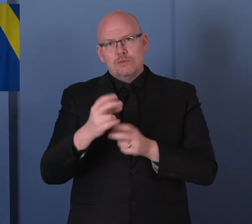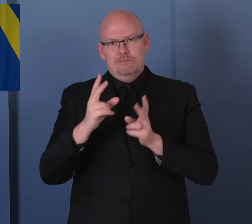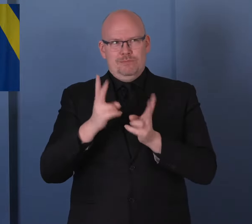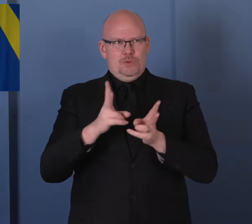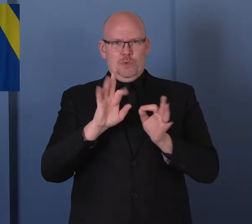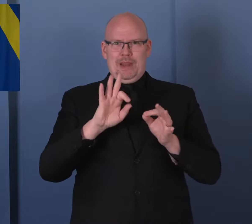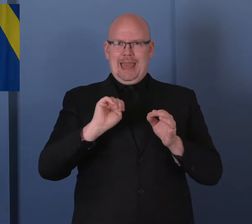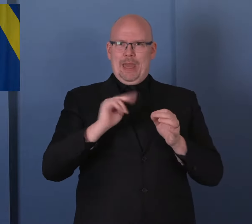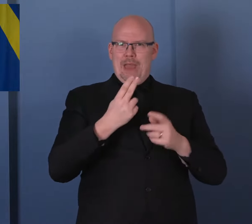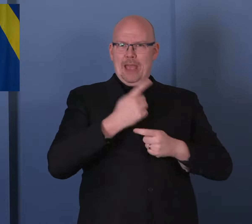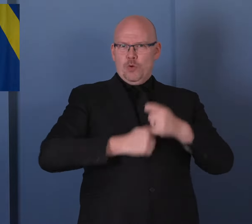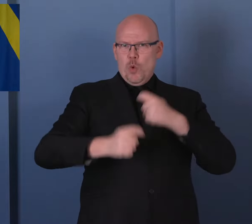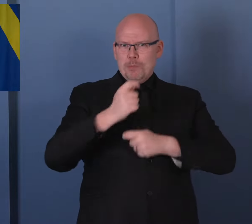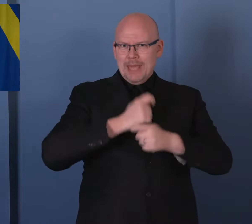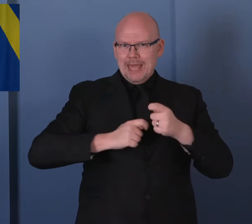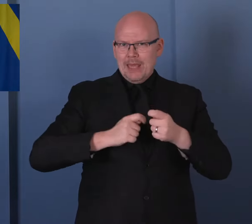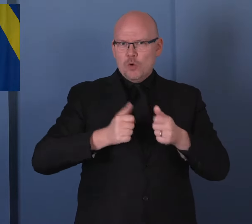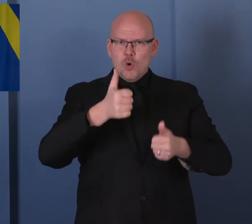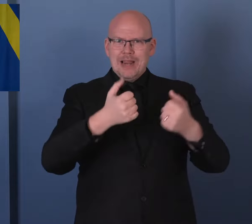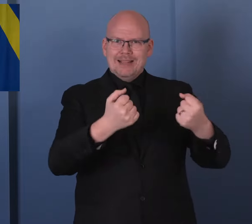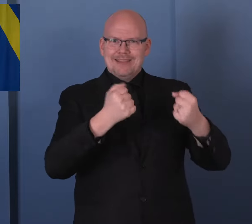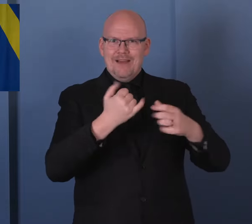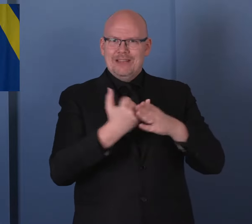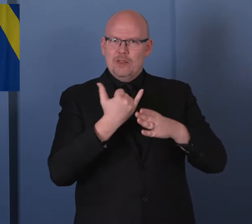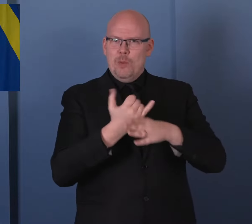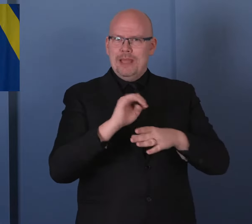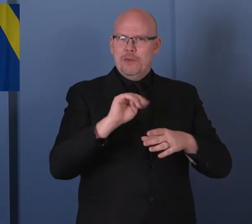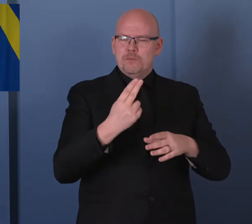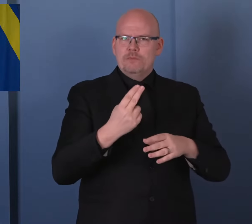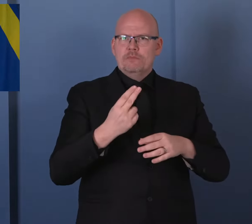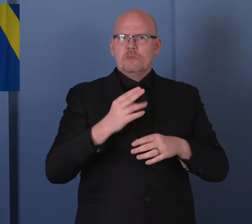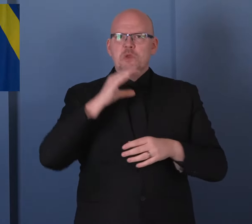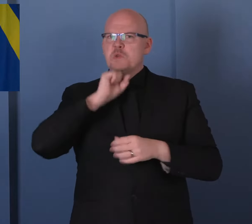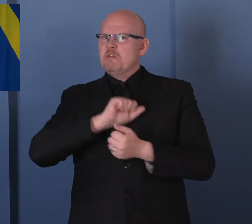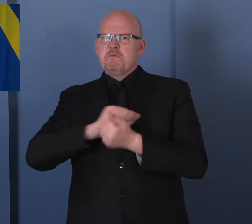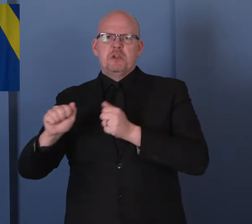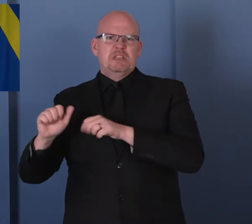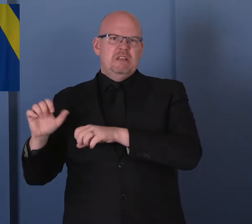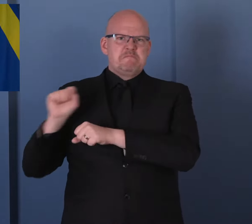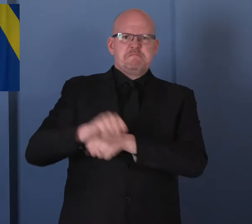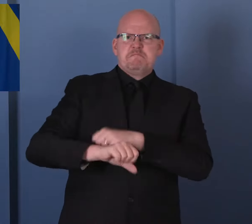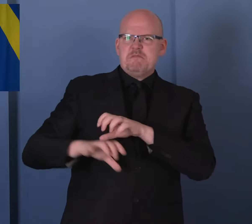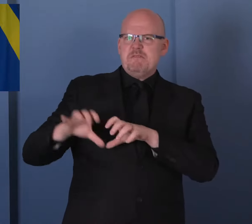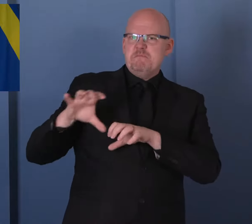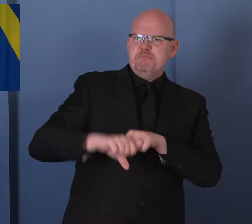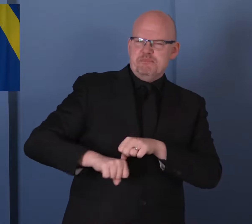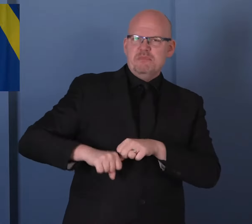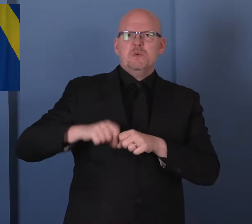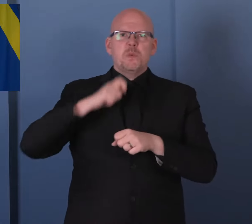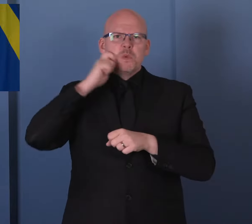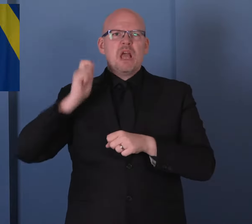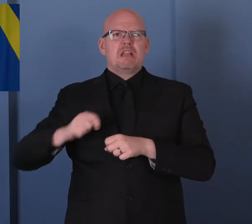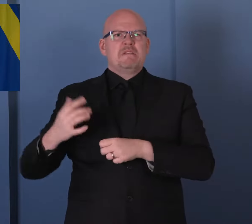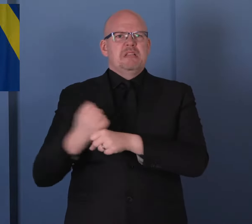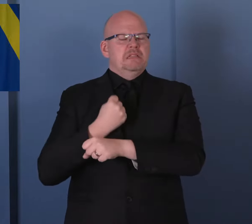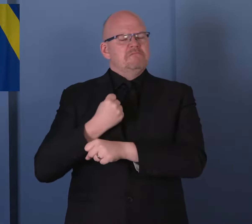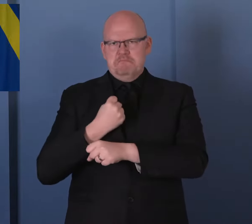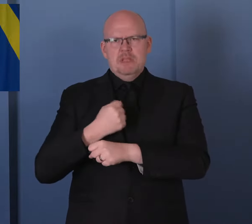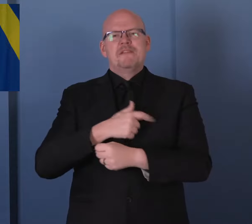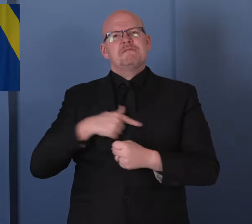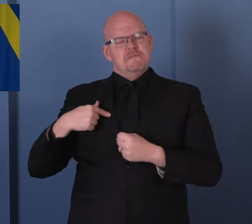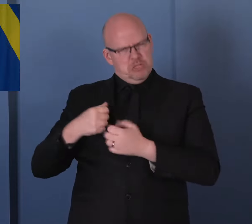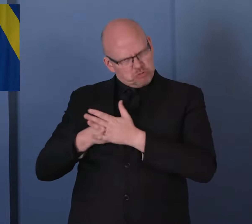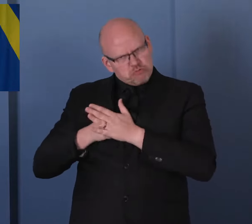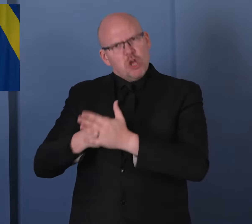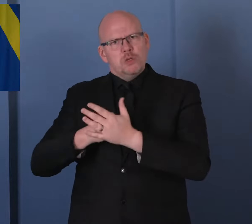and competitiveness. Russia will not win its brutal war against Ukraine. We stand firm behind Ukraine